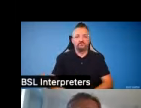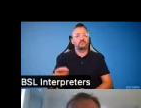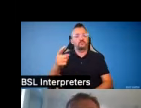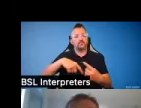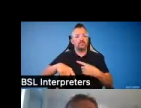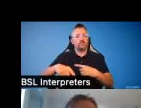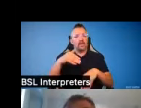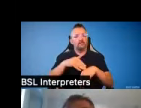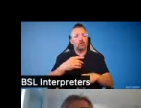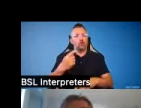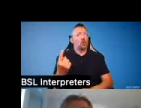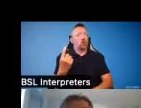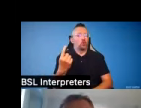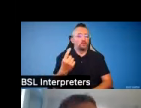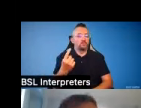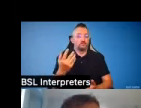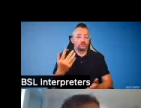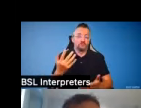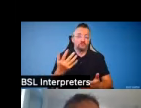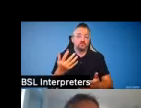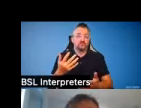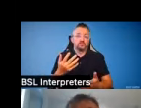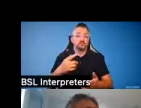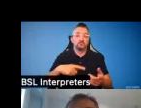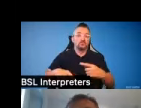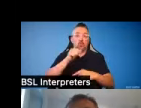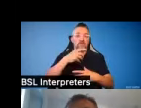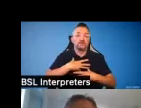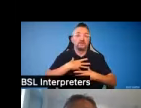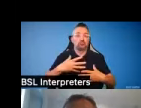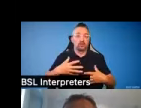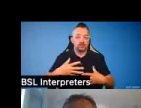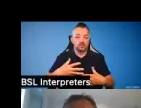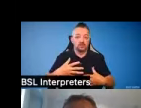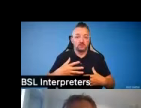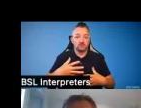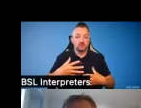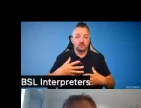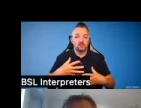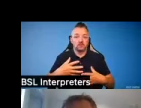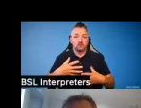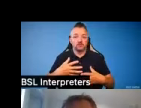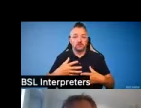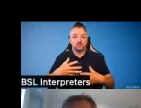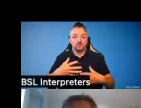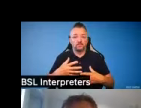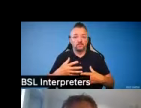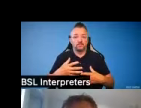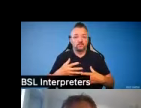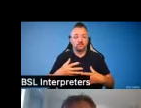affected? Again, it may not be a surprise that the